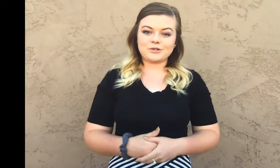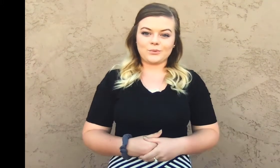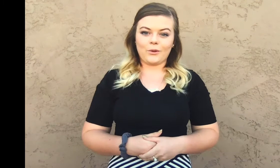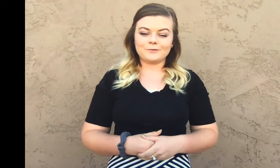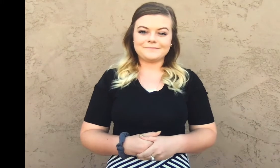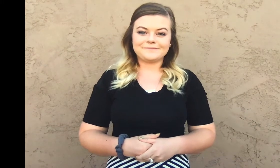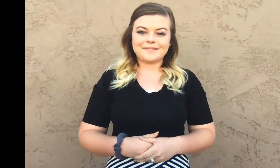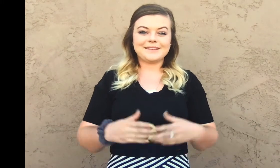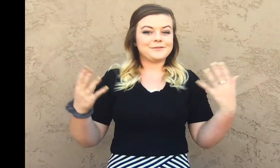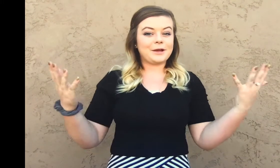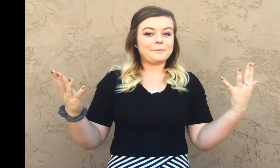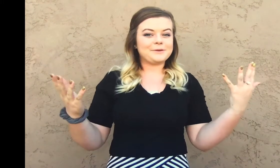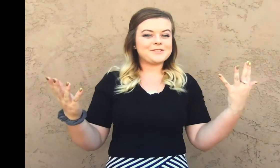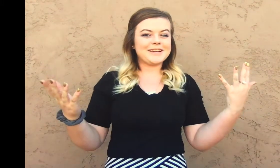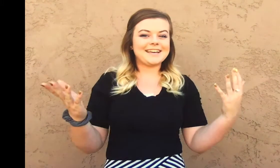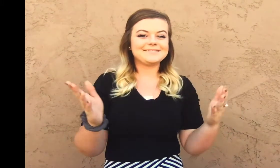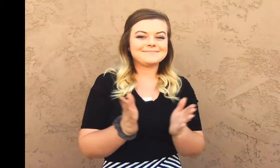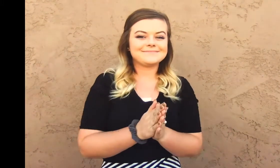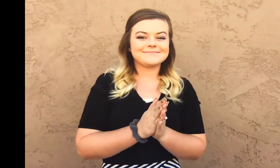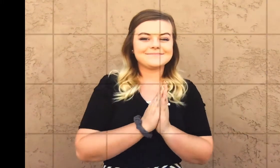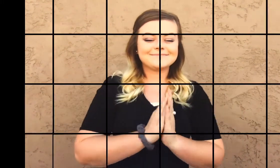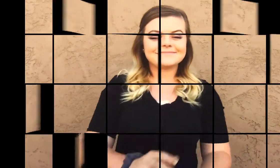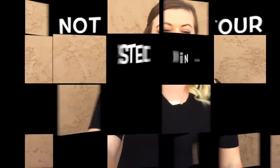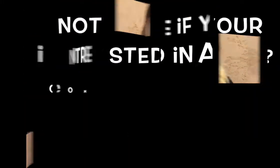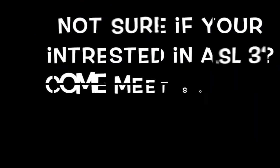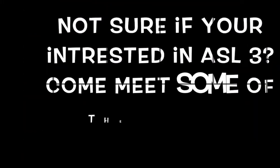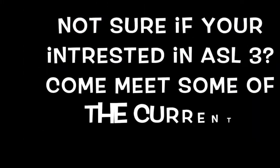role. We hope you enjoy it.